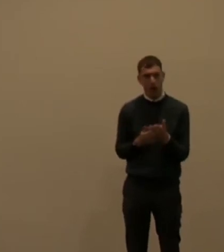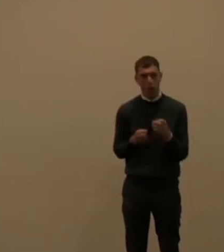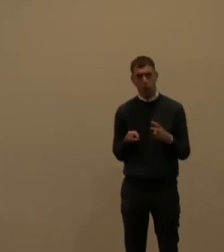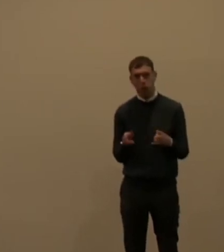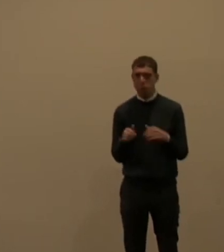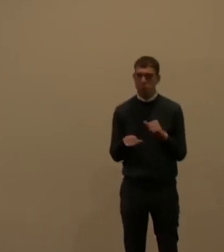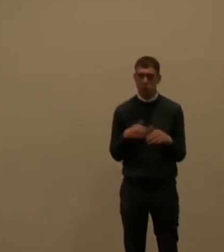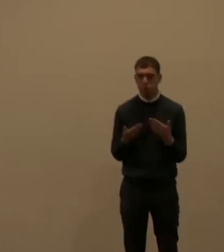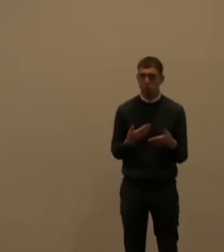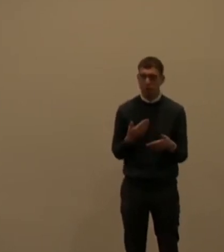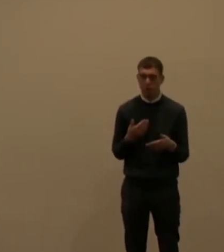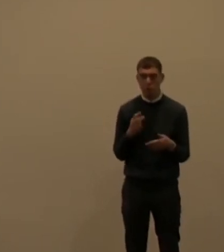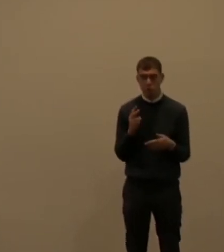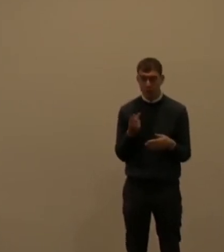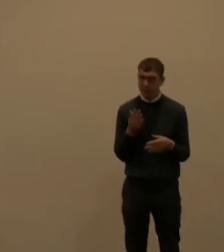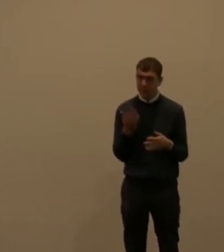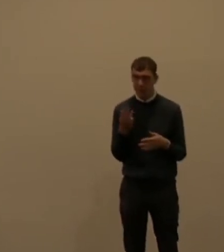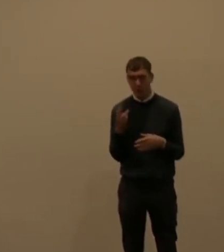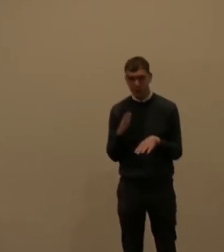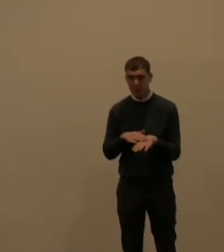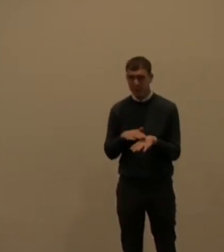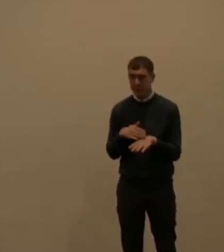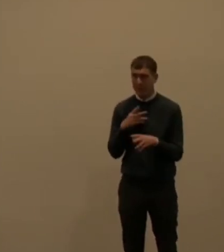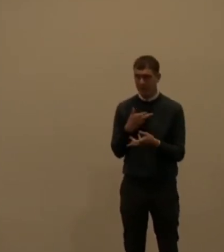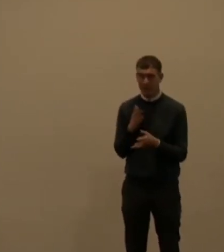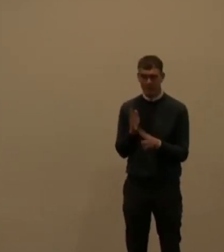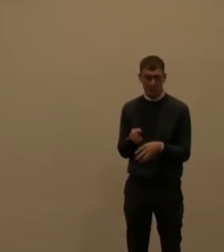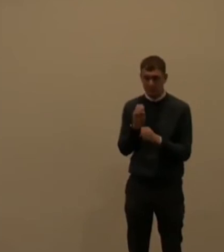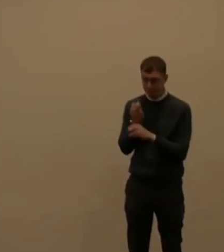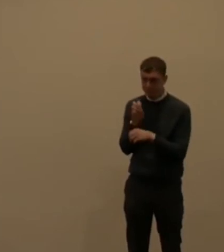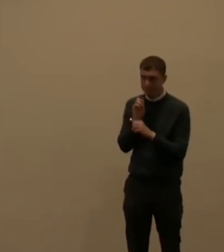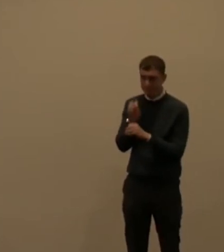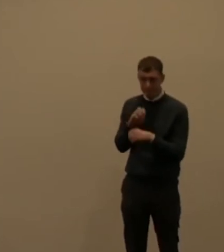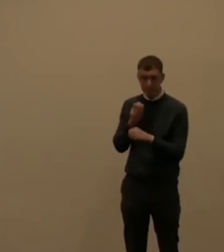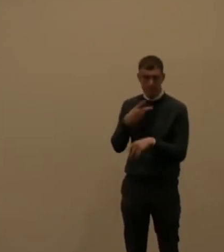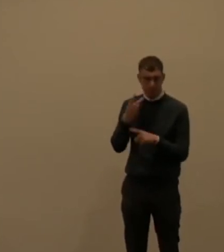out we needed to twice or 3 times had to tell the same thing over and over again.